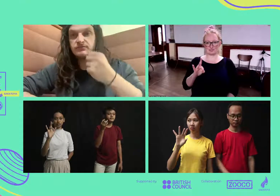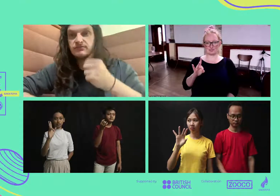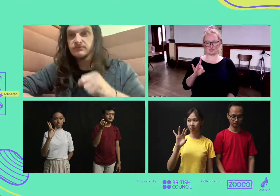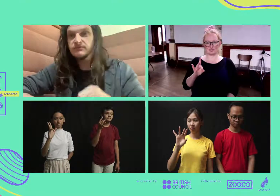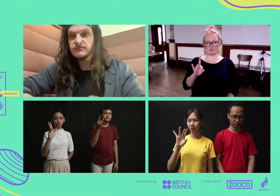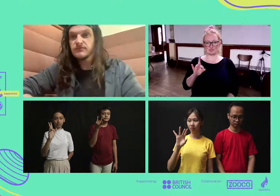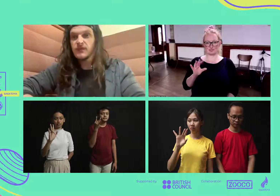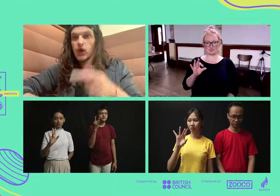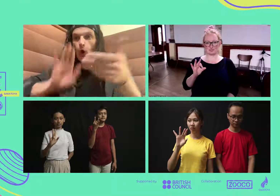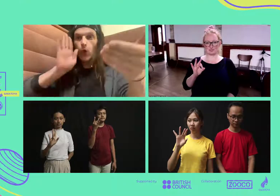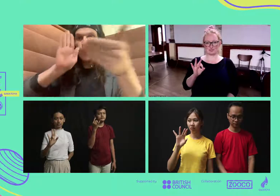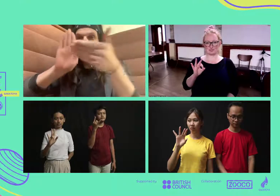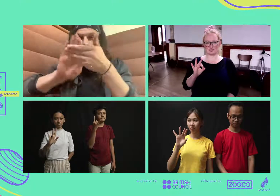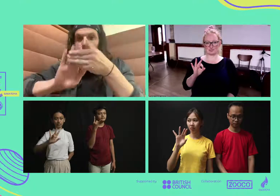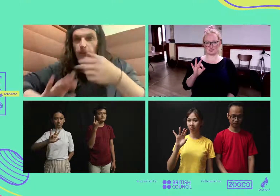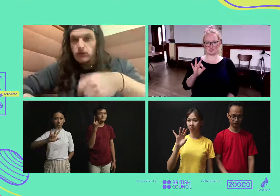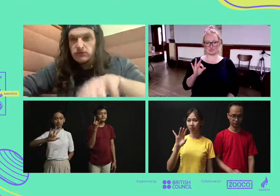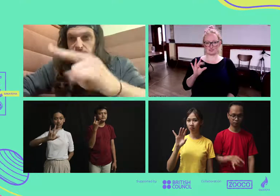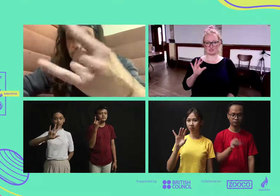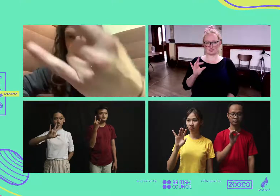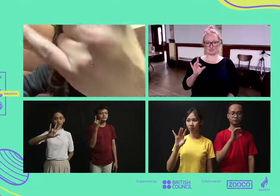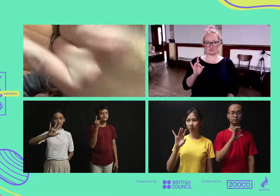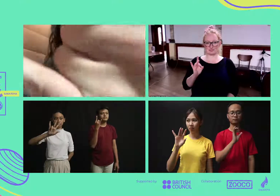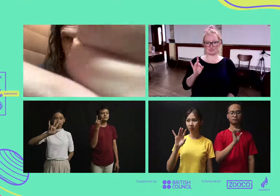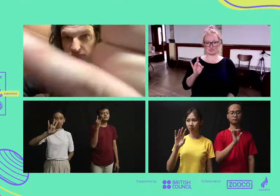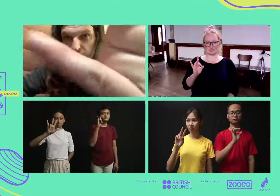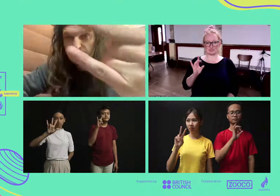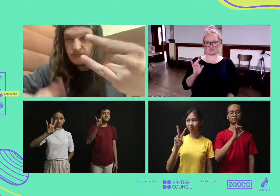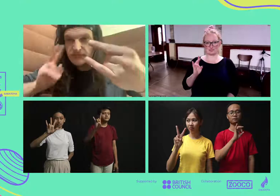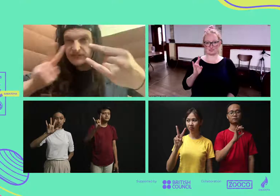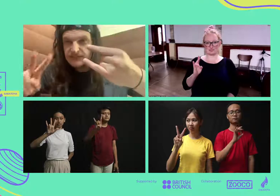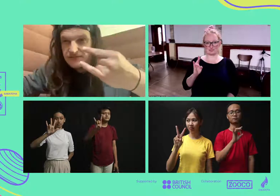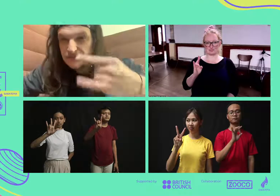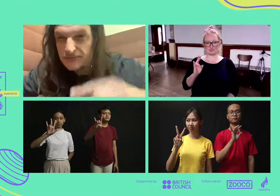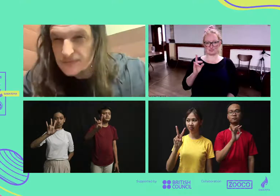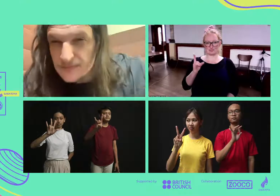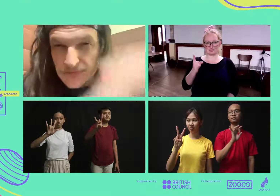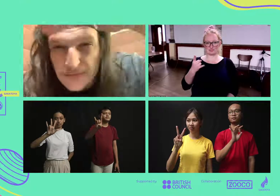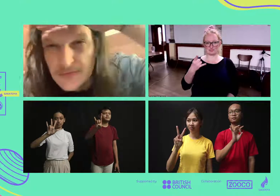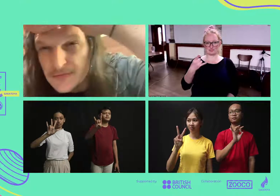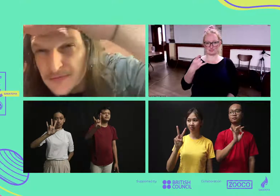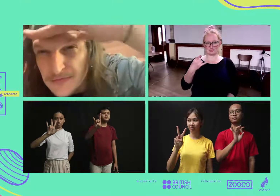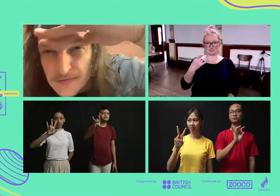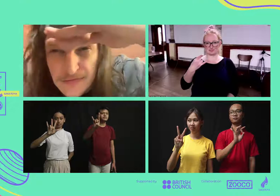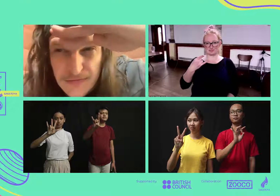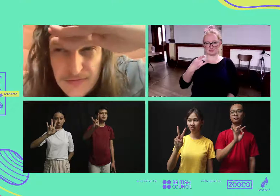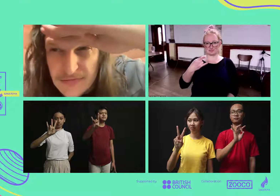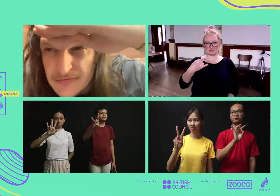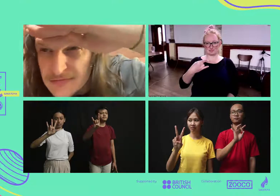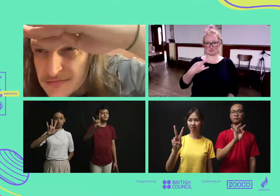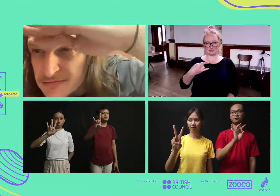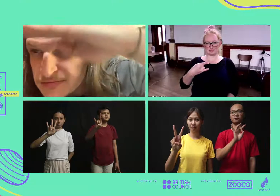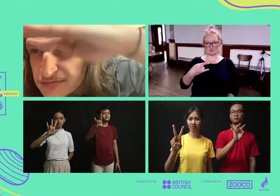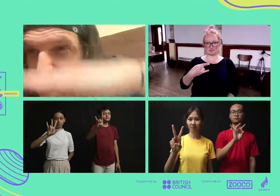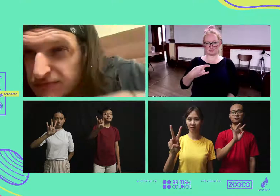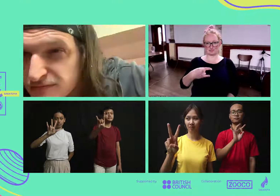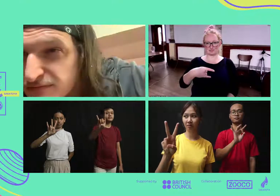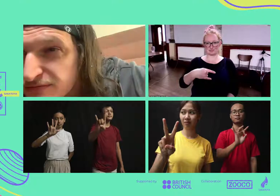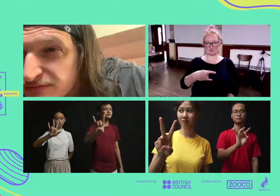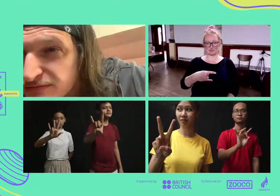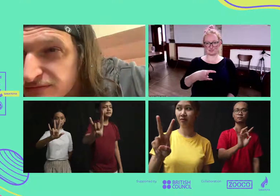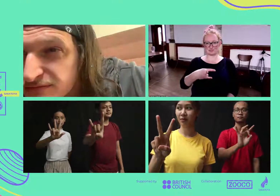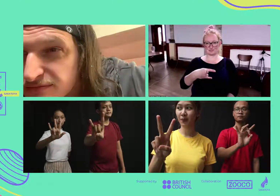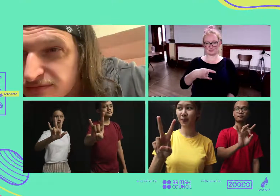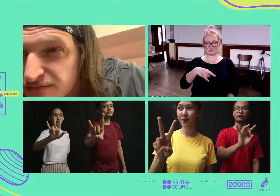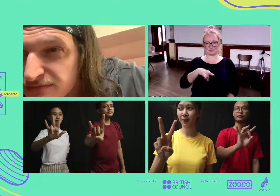everybody to choose one. And it can be anything you like. And if you can bring it up to the camera so I'm able